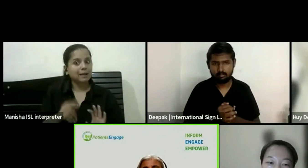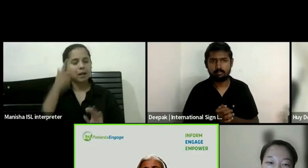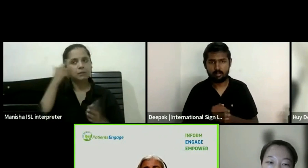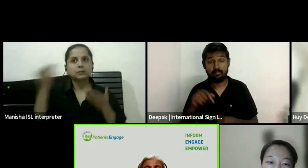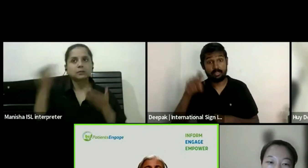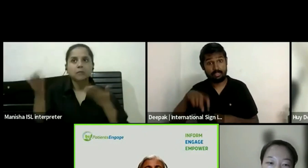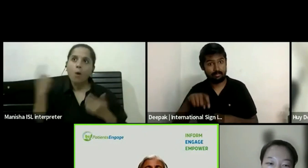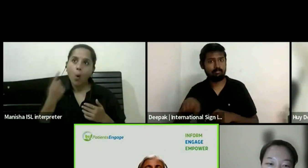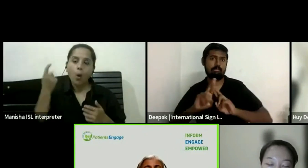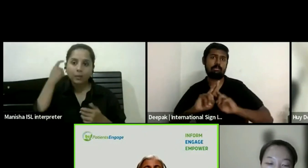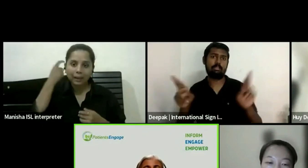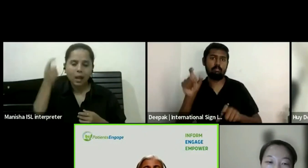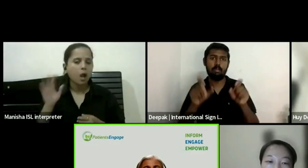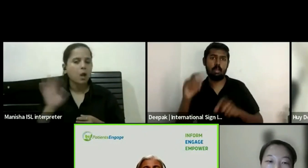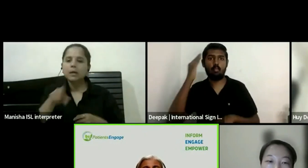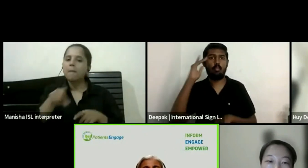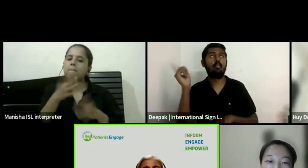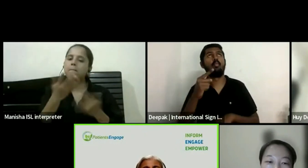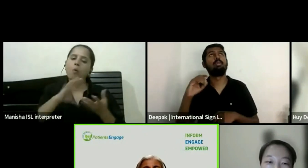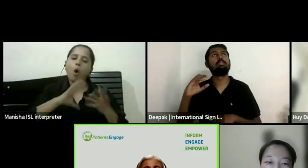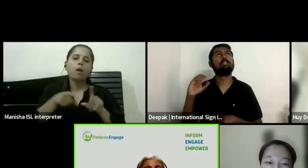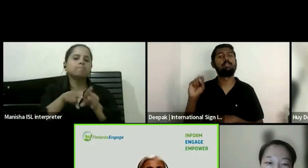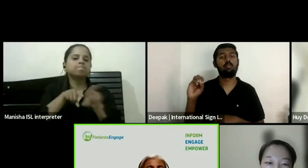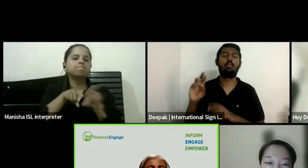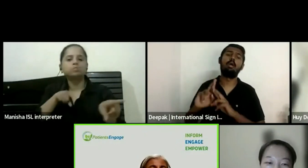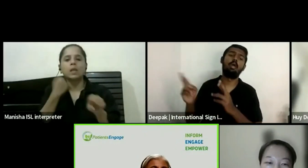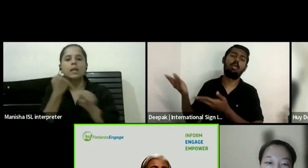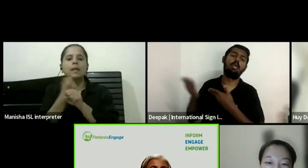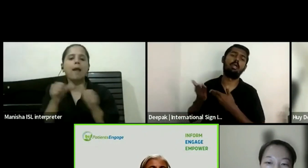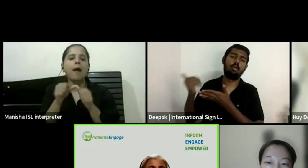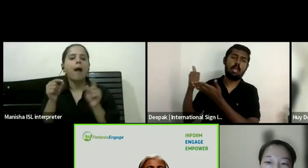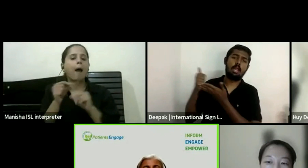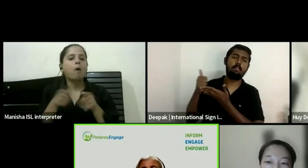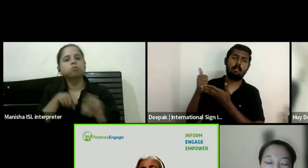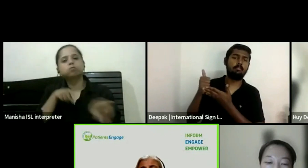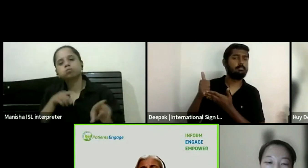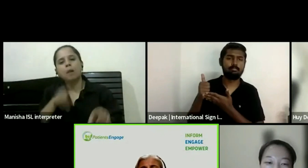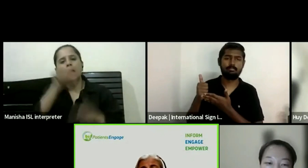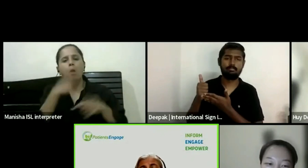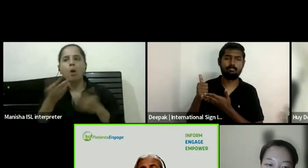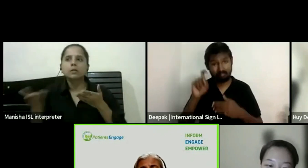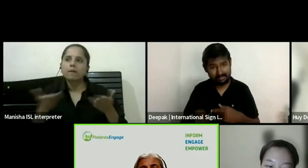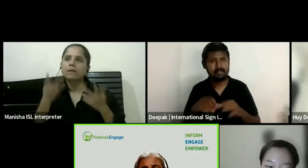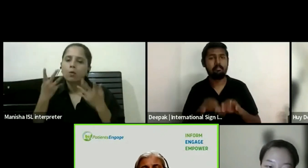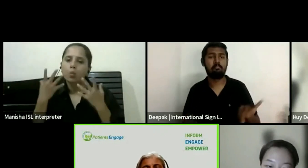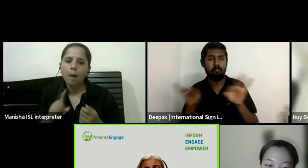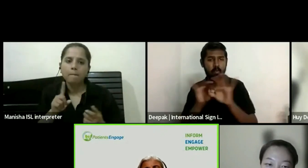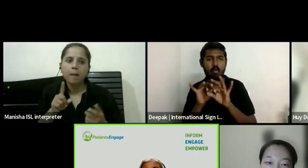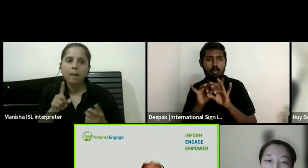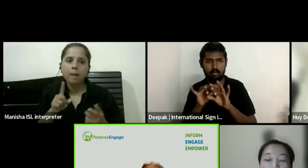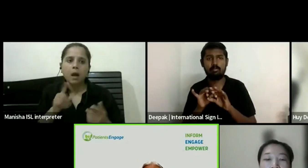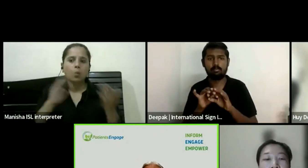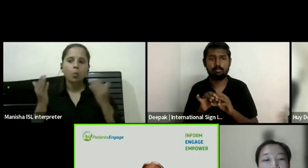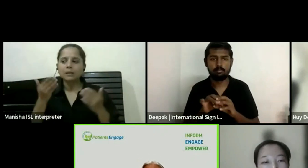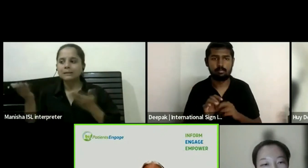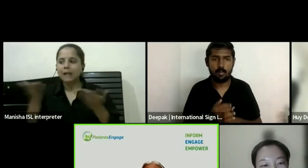this gap between, the people who are looking for services versus the service providers.